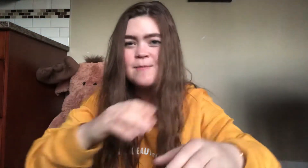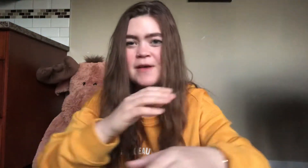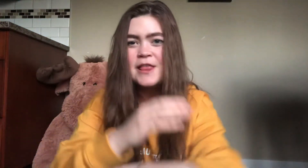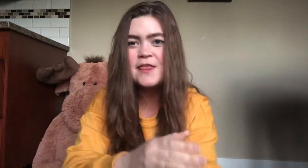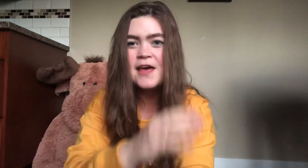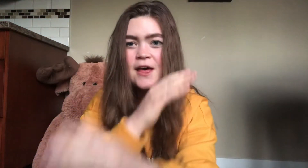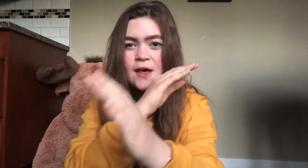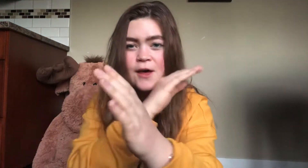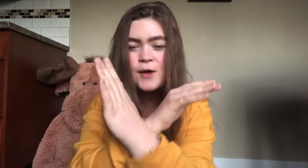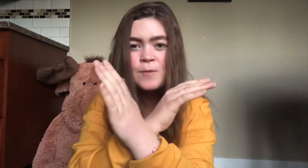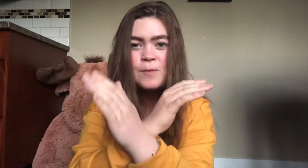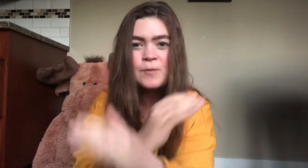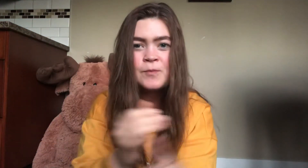But there,